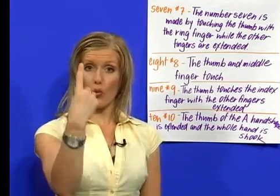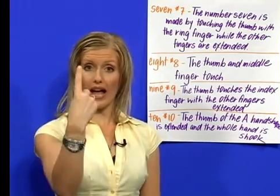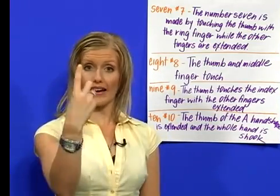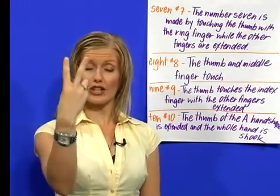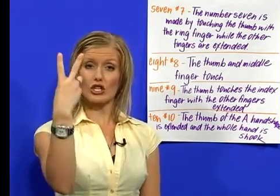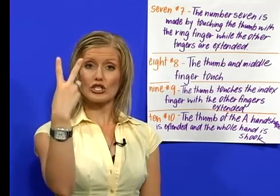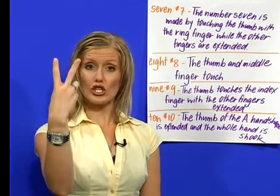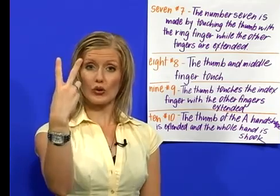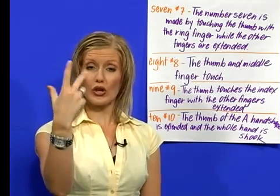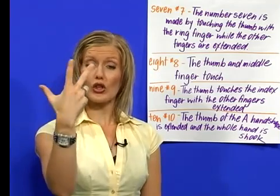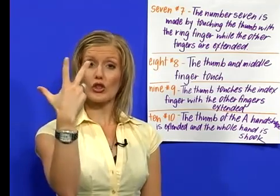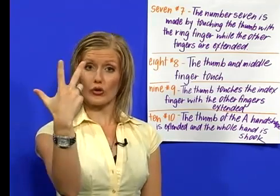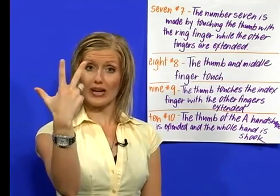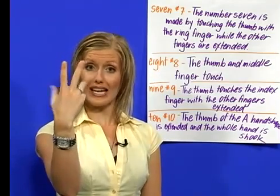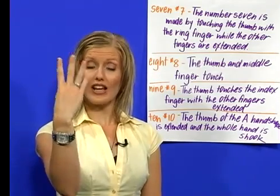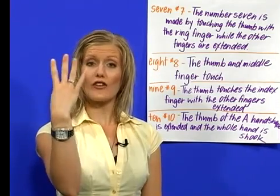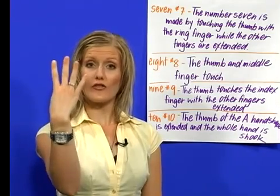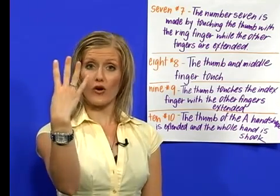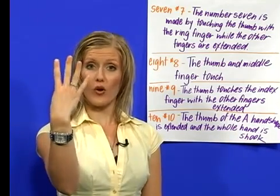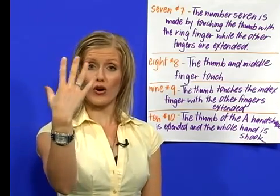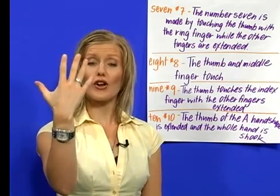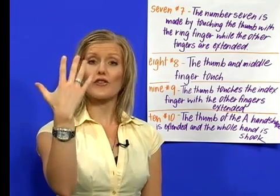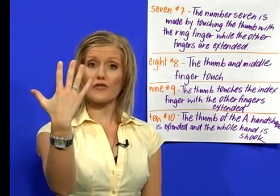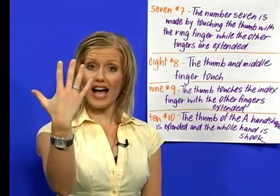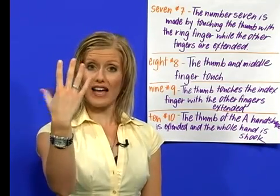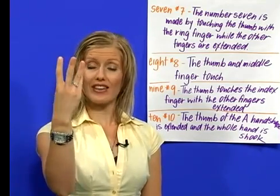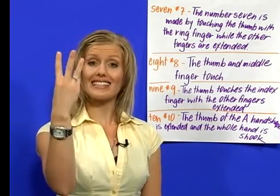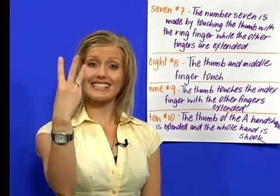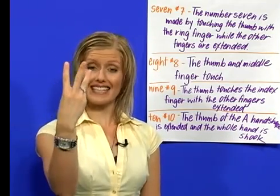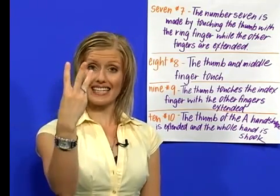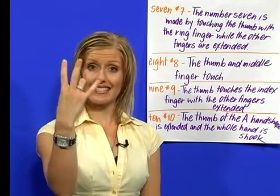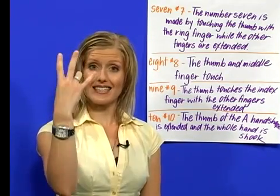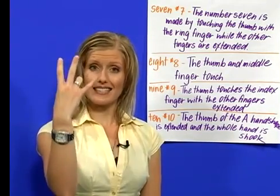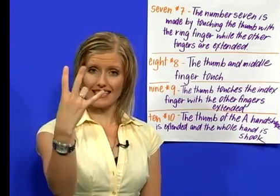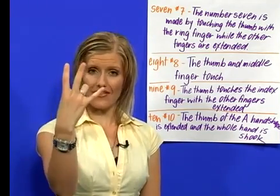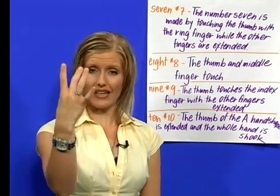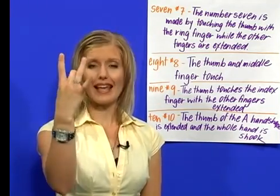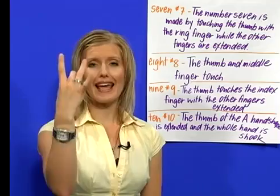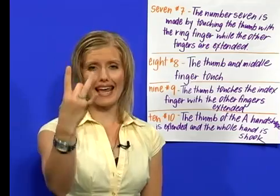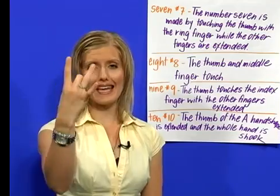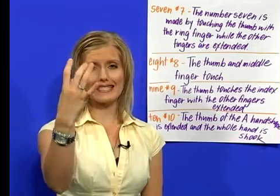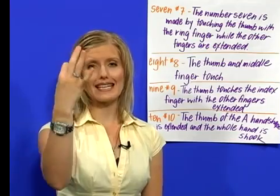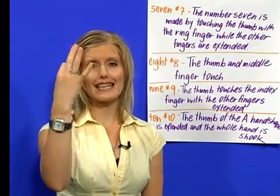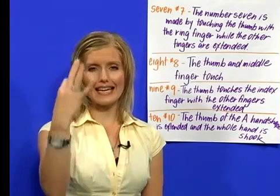1, 2, 3, 4, 5, 6, 7, 8,